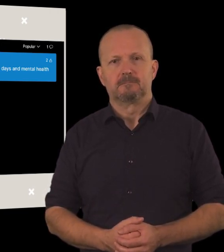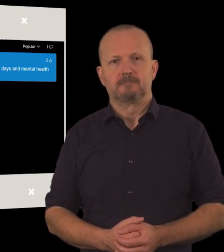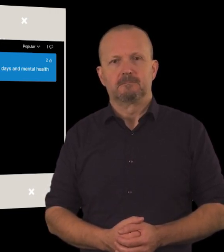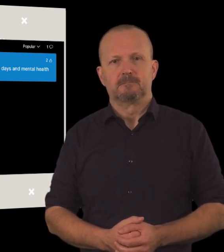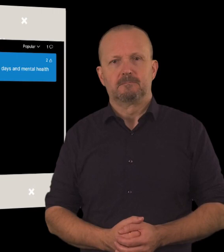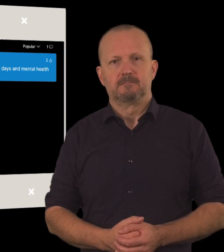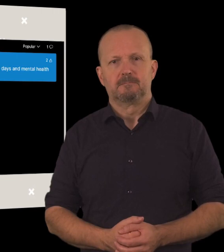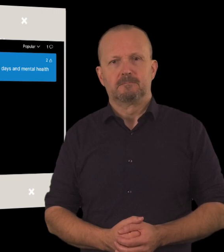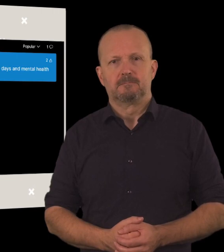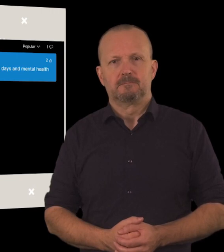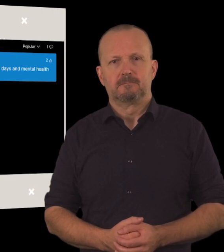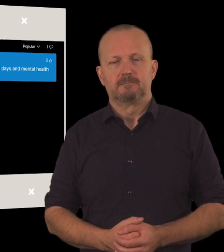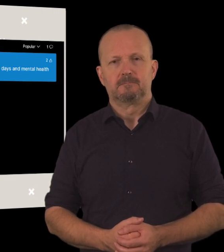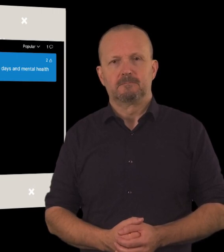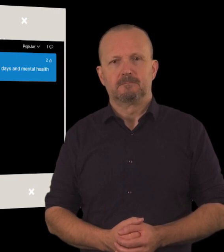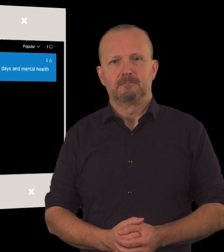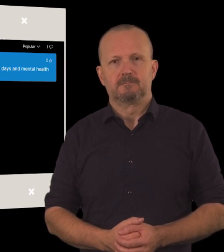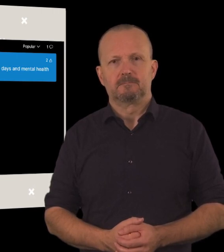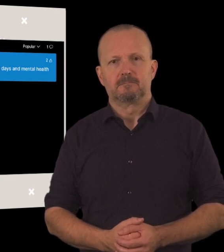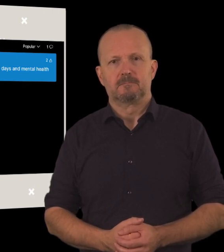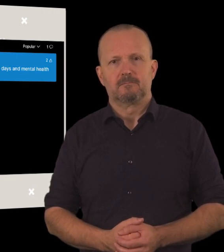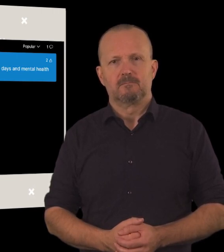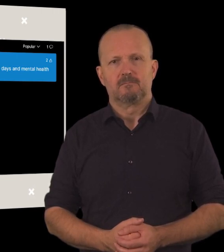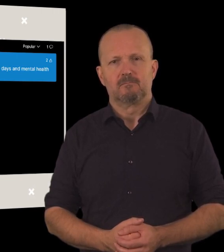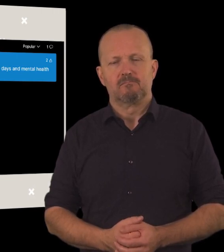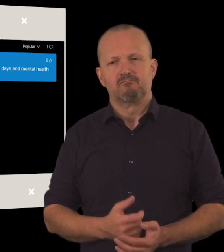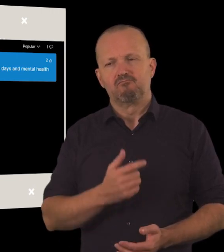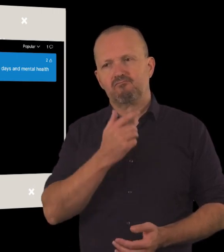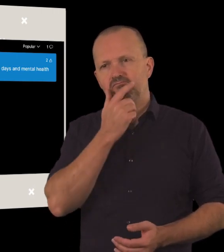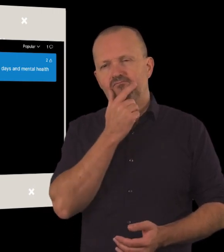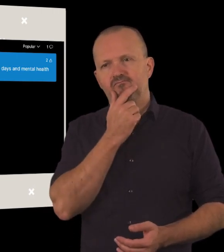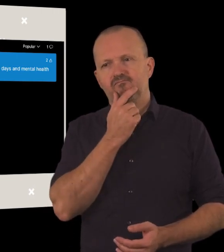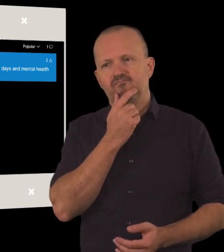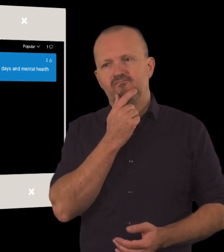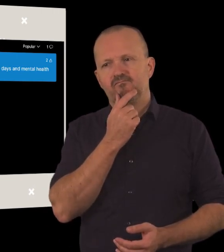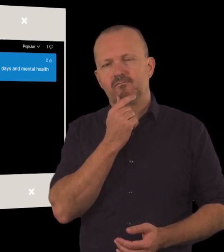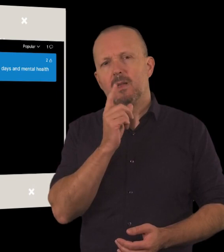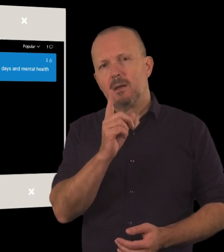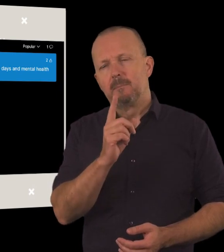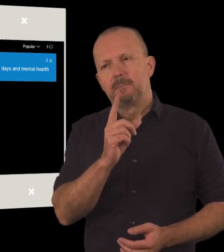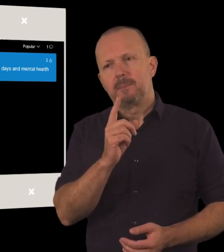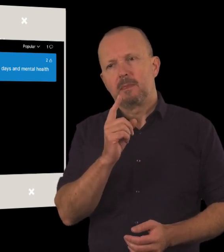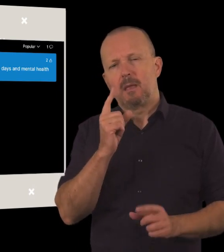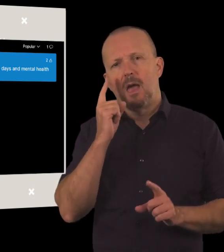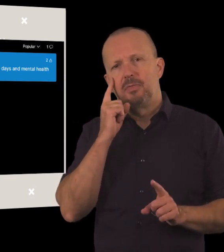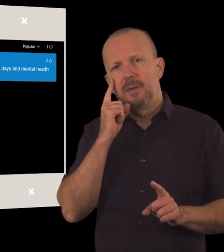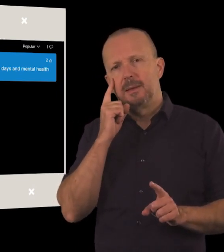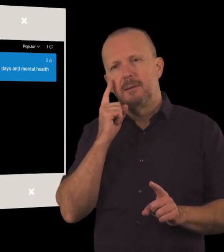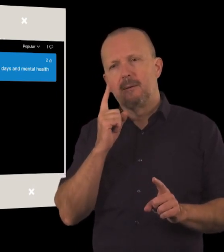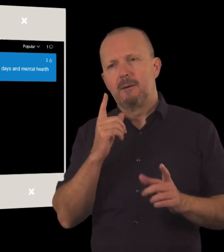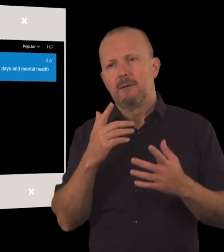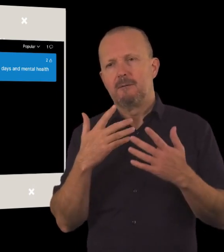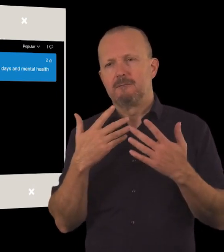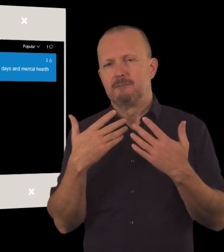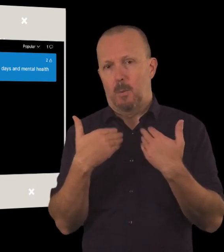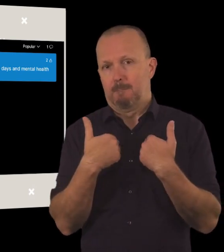is so important for me to be an artist and an art worker. And when, say, if I'm low